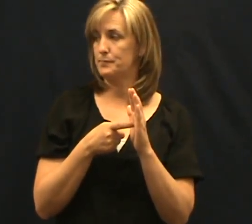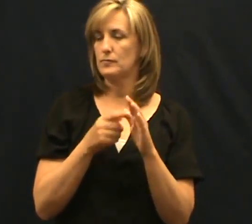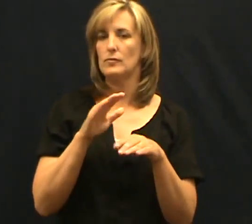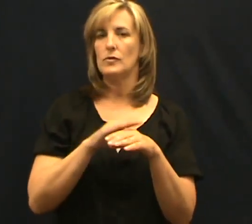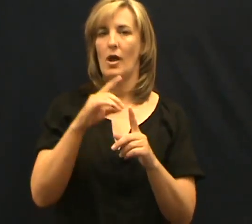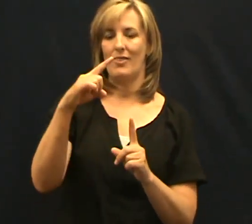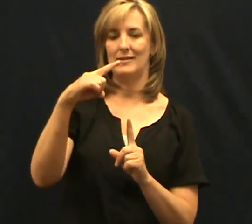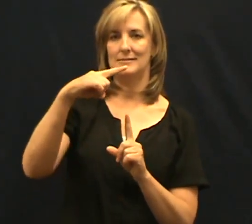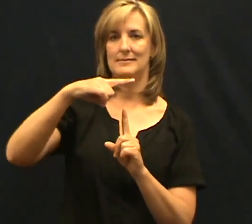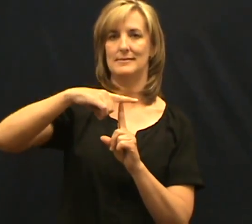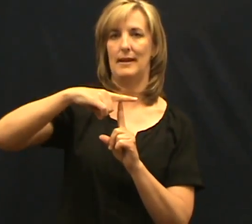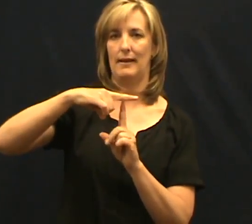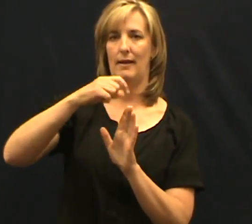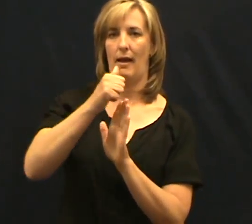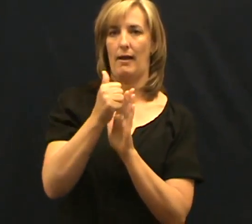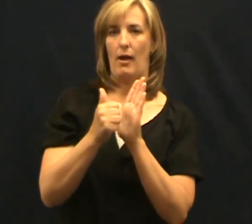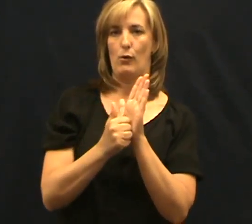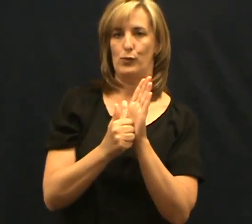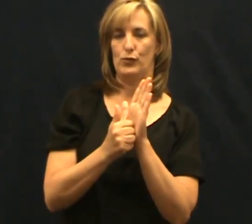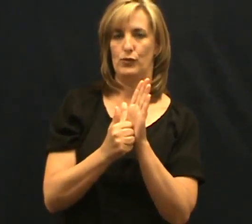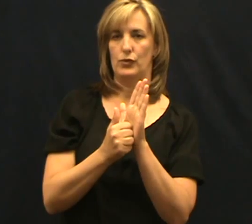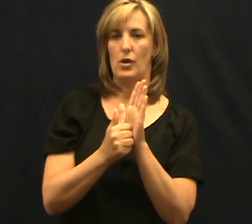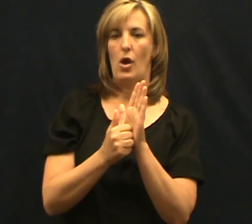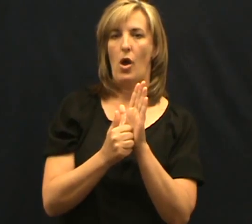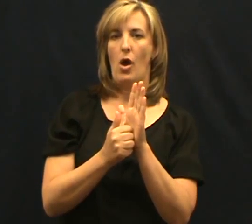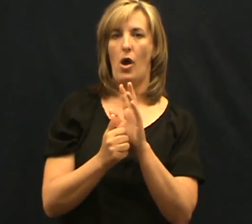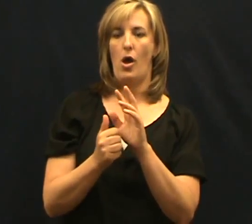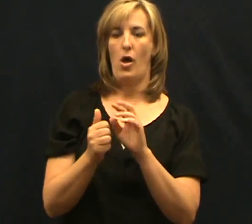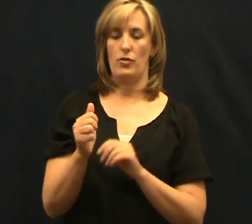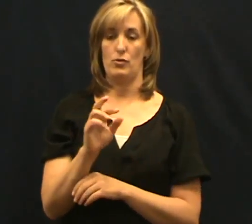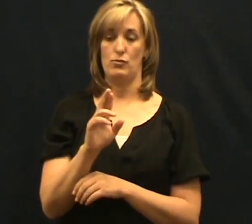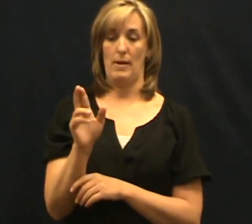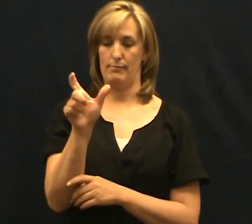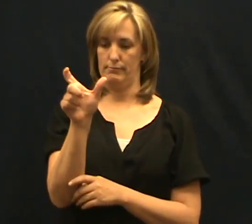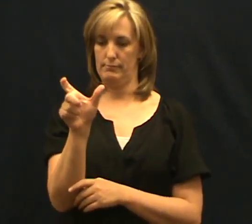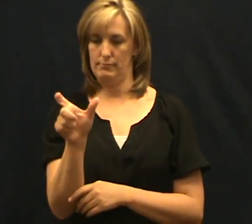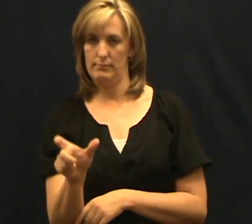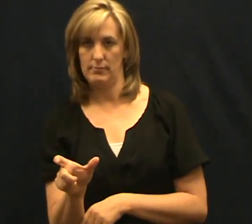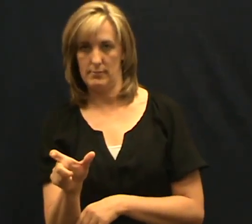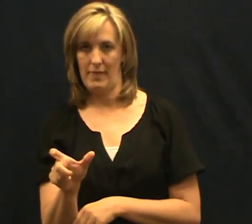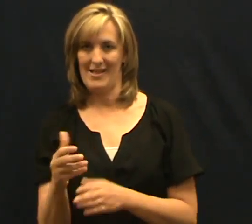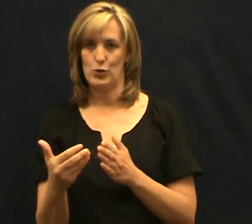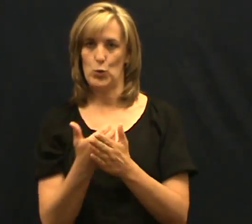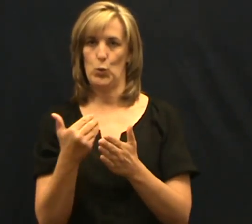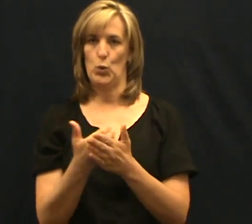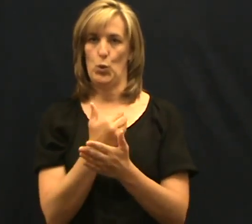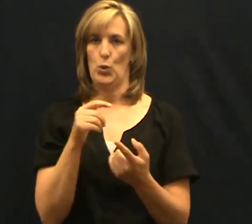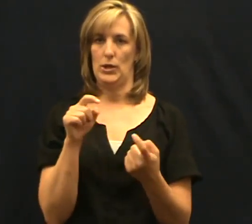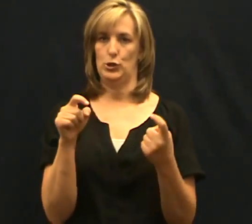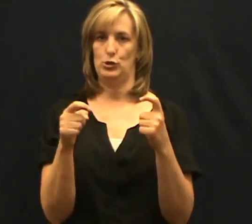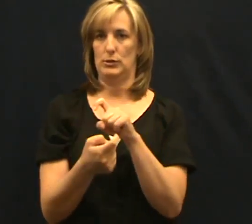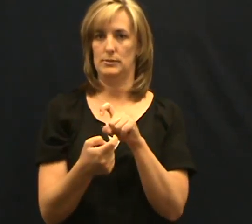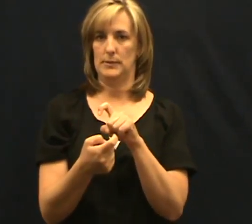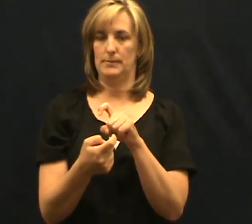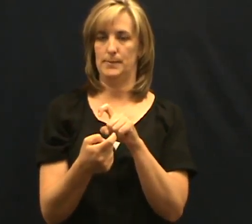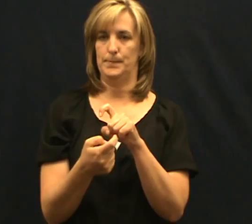the right-hand side there is what our new adjustments are at the end of the month. Okay, so our cash balance is what it